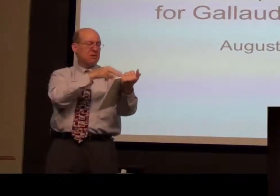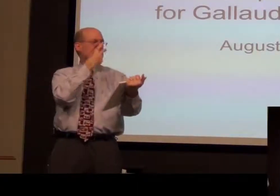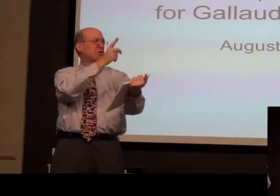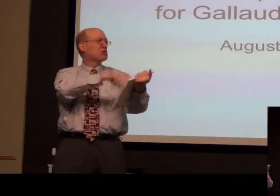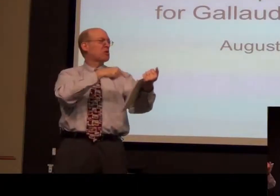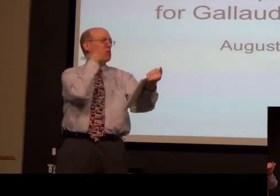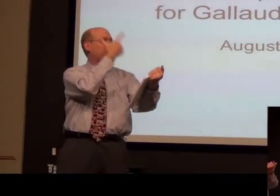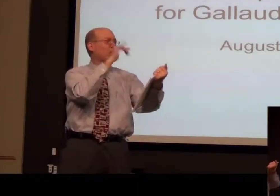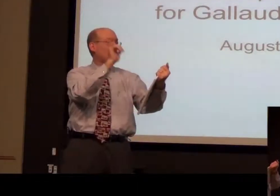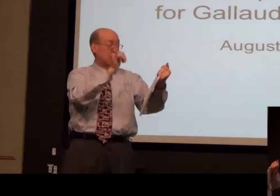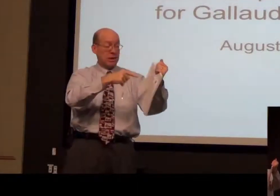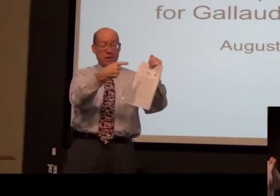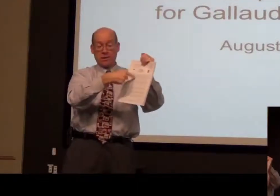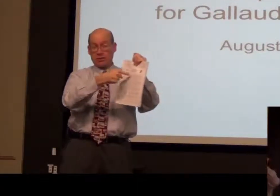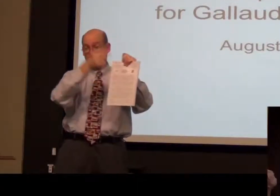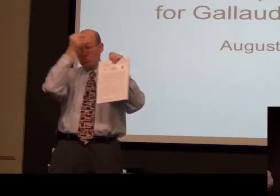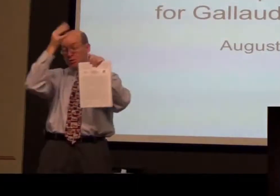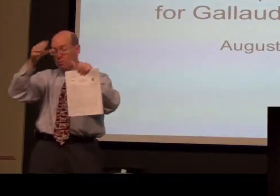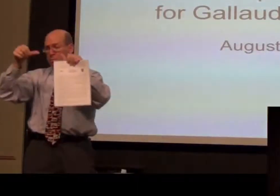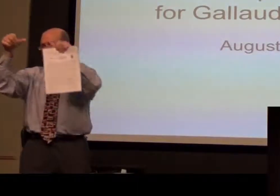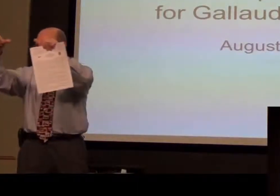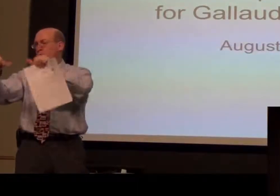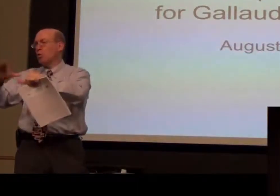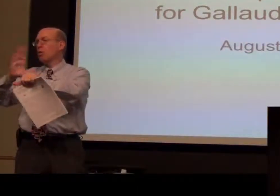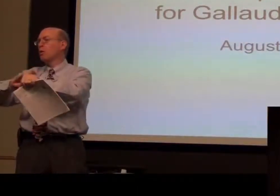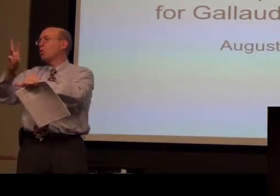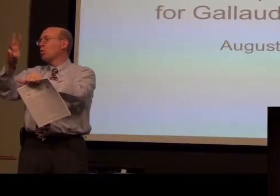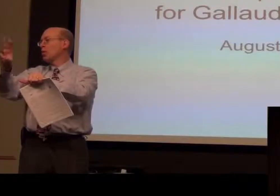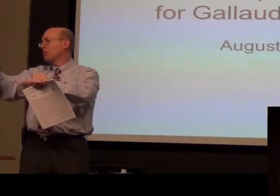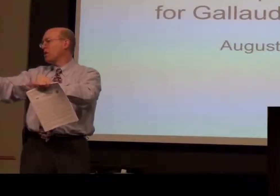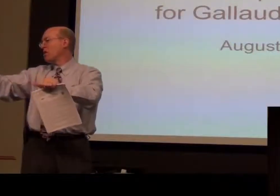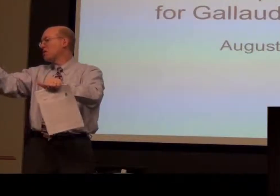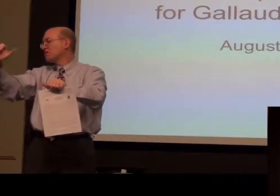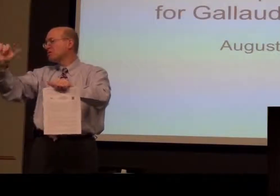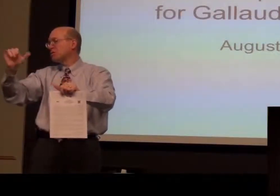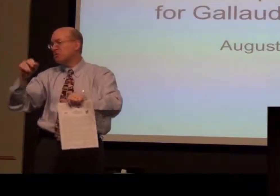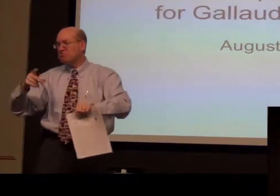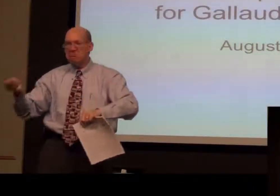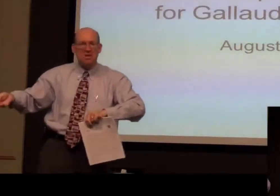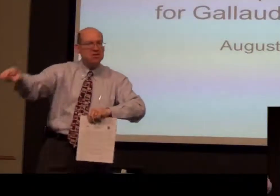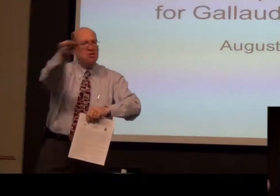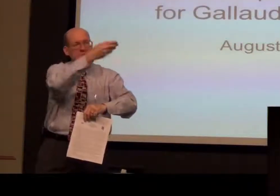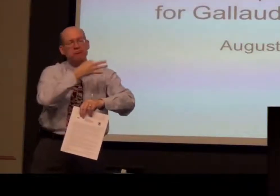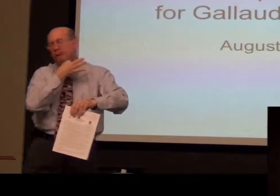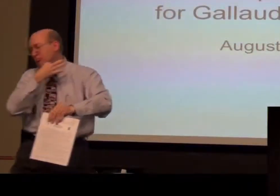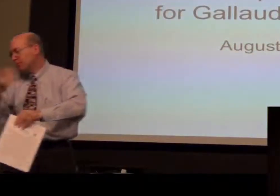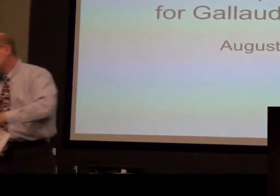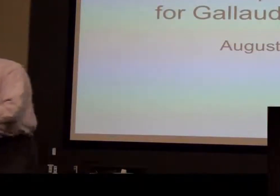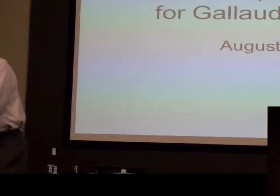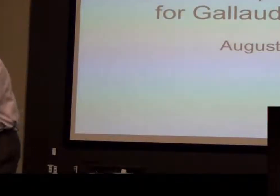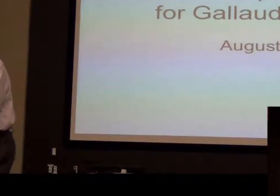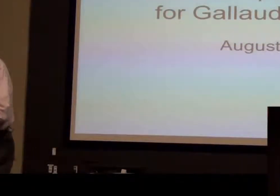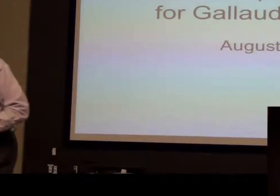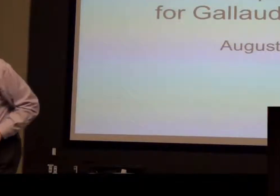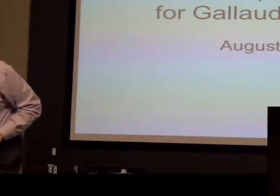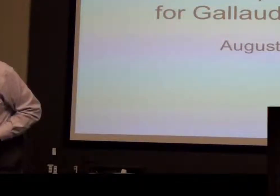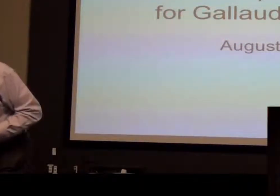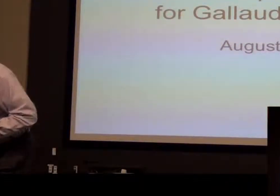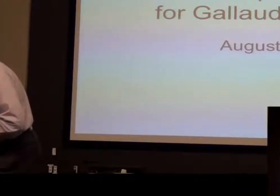And you'll see that it says District of Columbia, and then under that in parentheses, it'll say Gallaudet University. It's on the website as